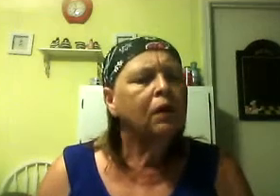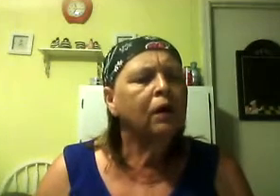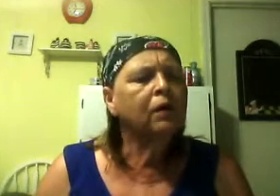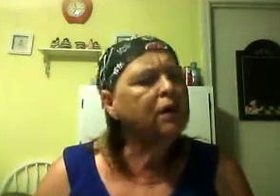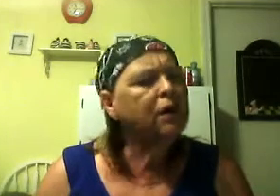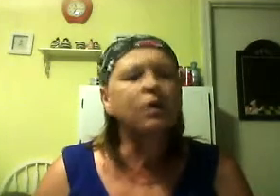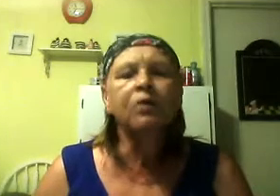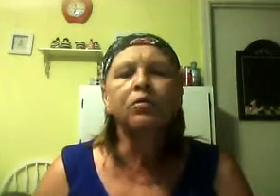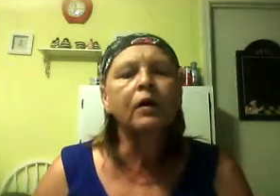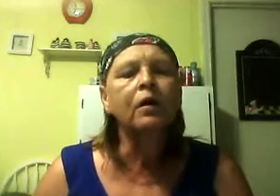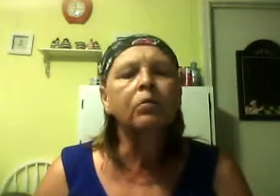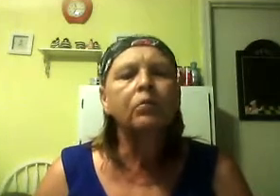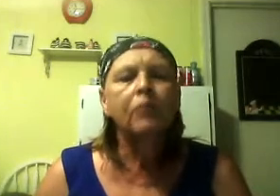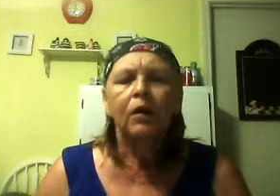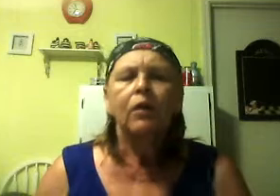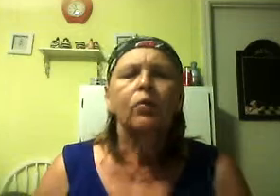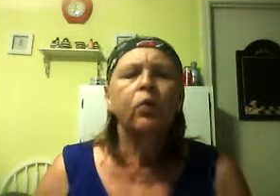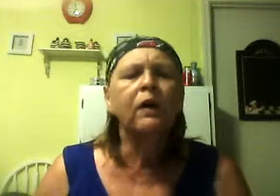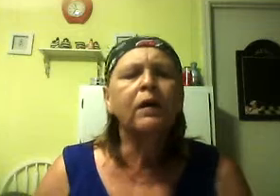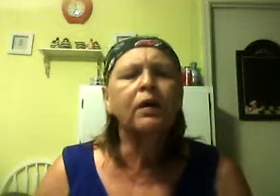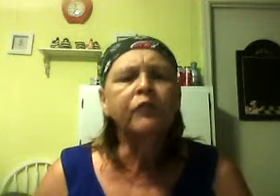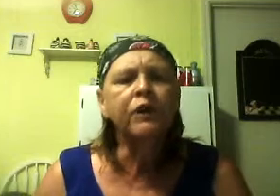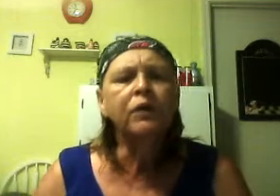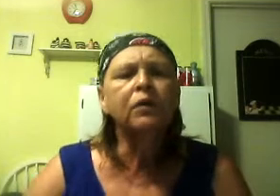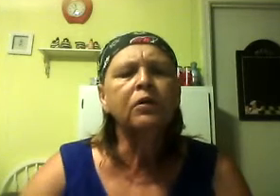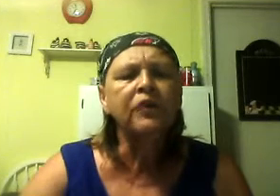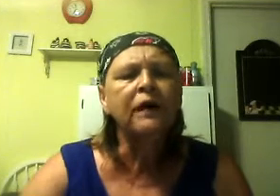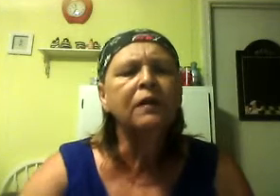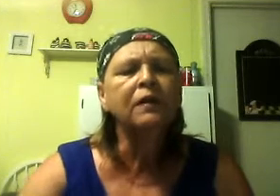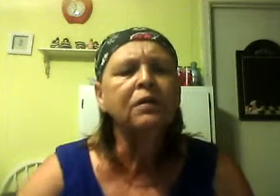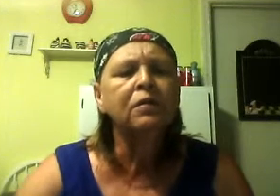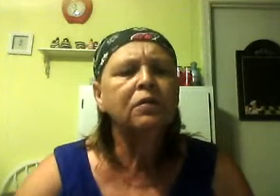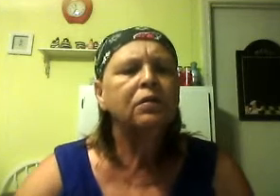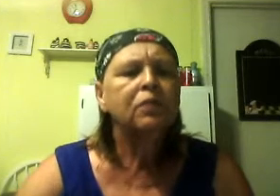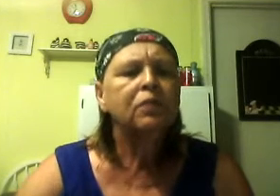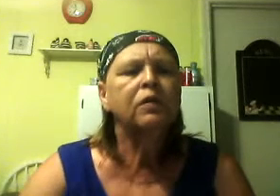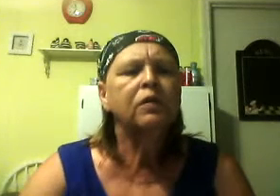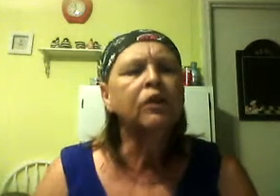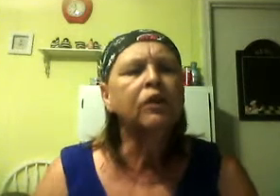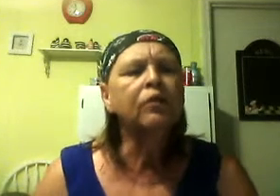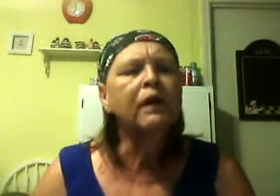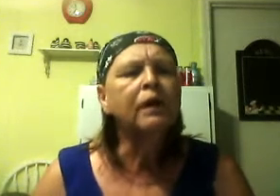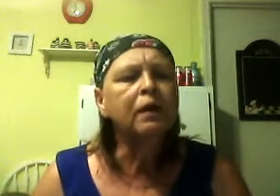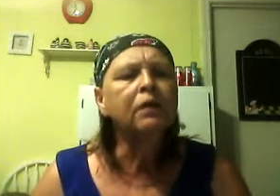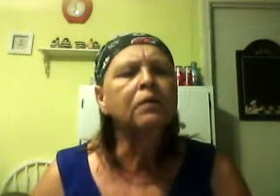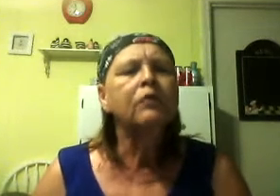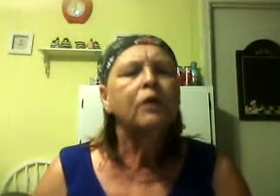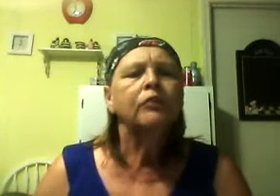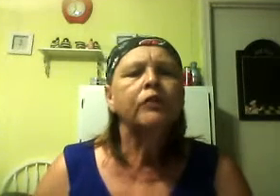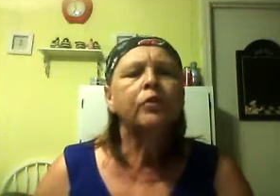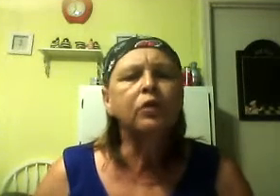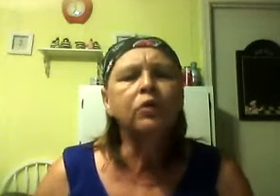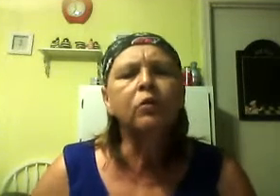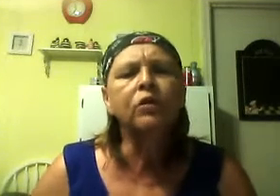Ooh, I can't stop what I'm feeling inside. This love I have for you is